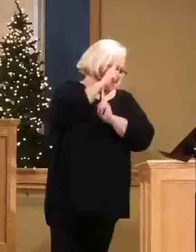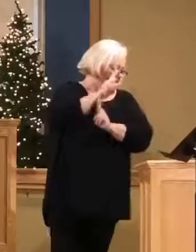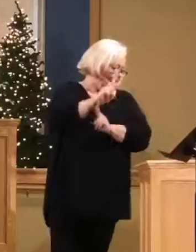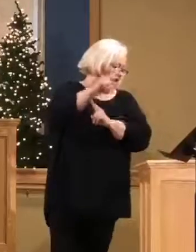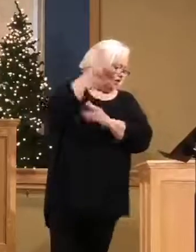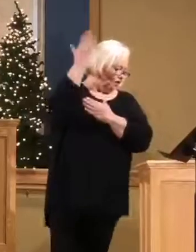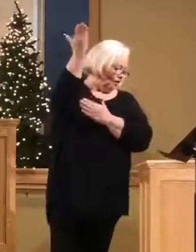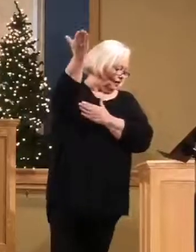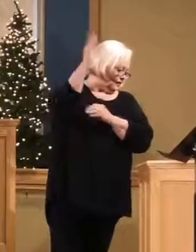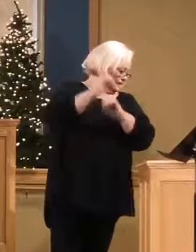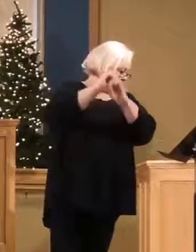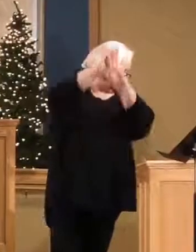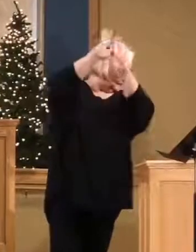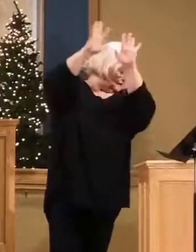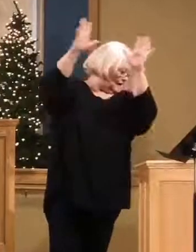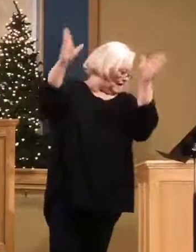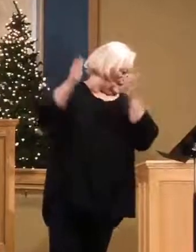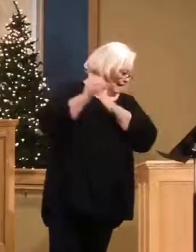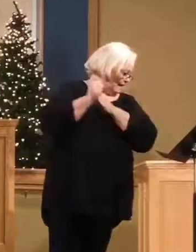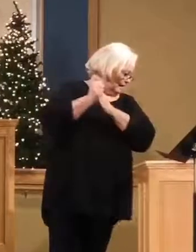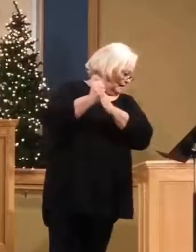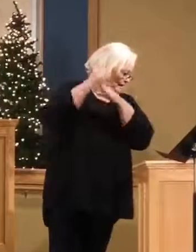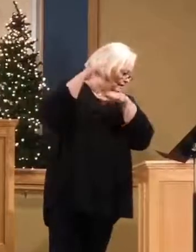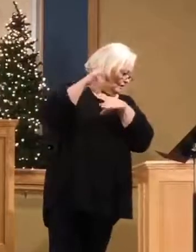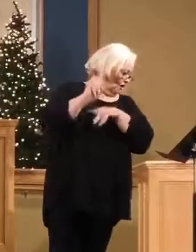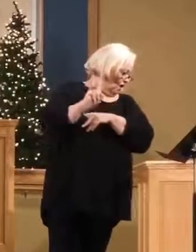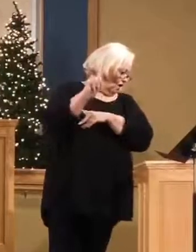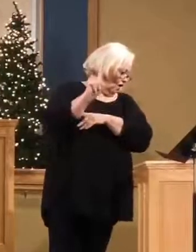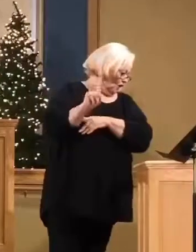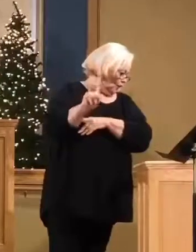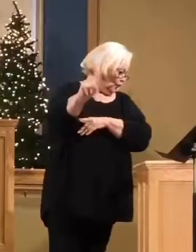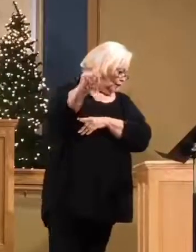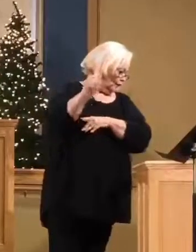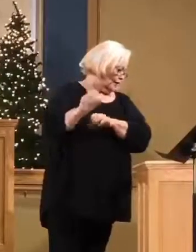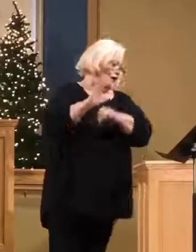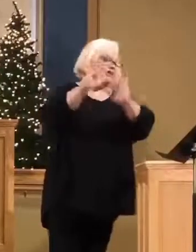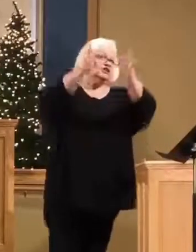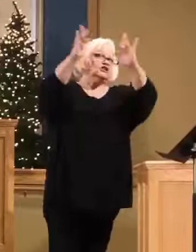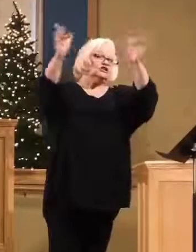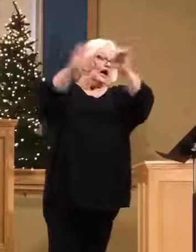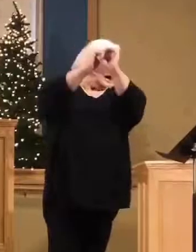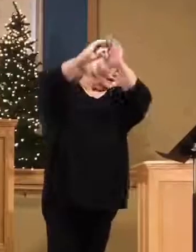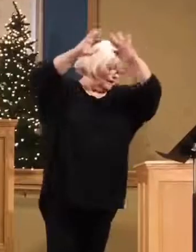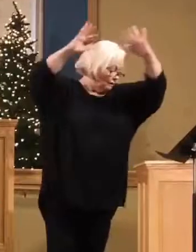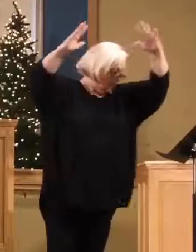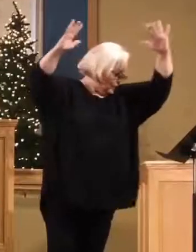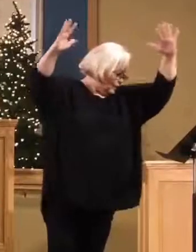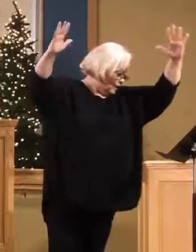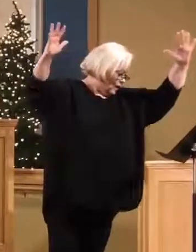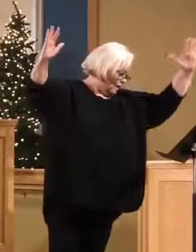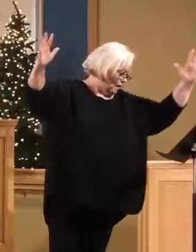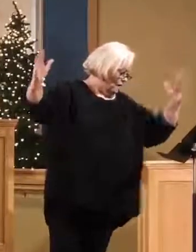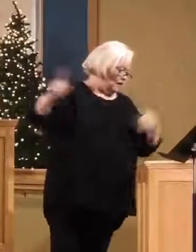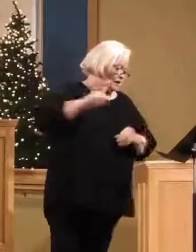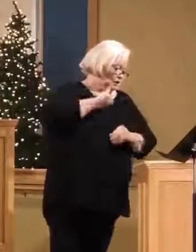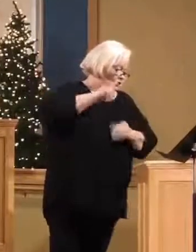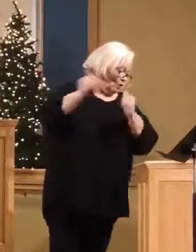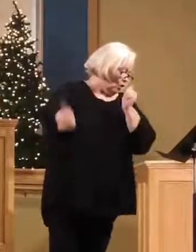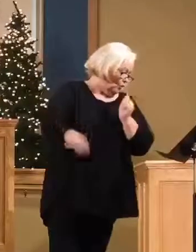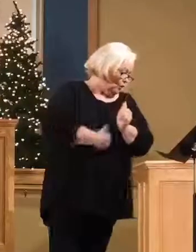light, leading onward, beaming bright. So